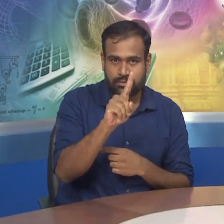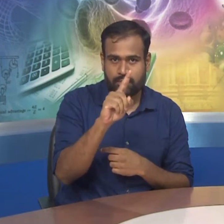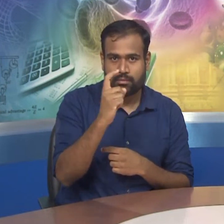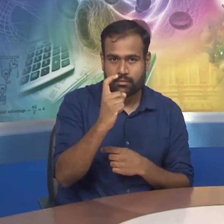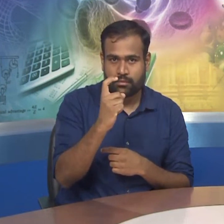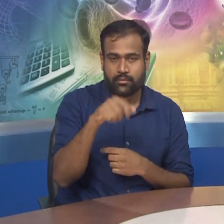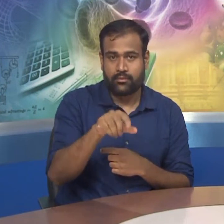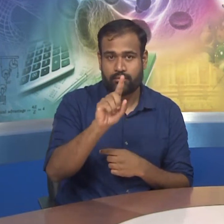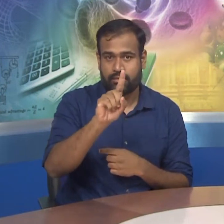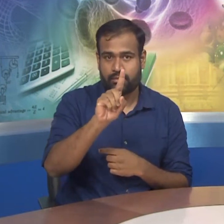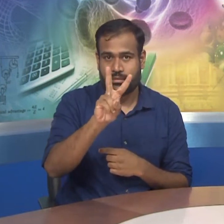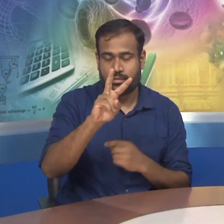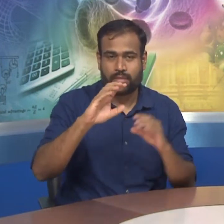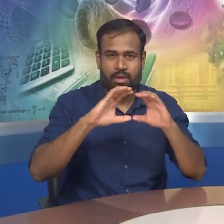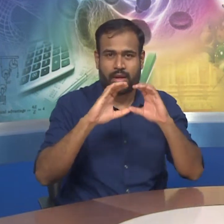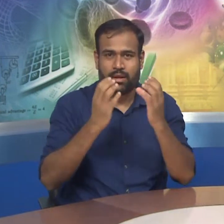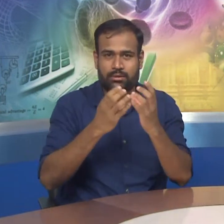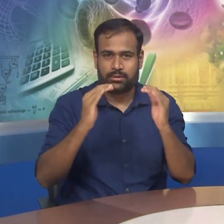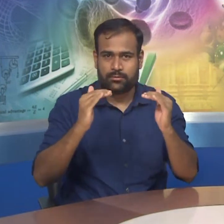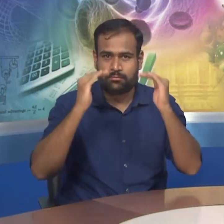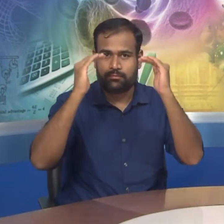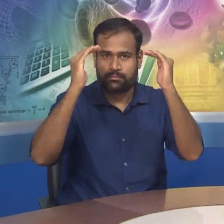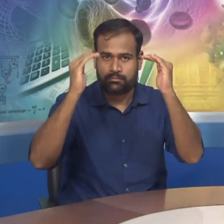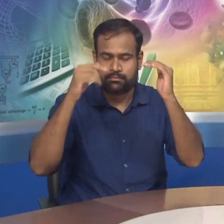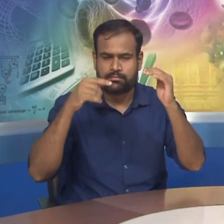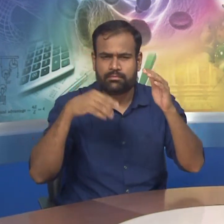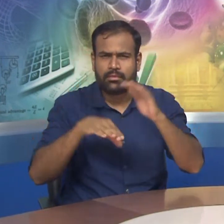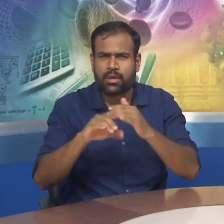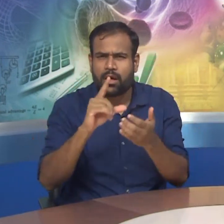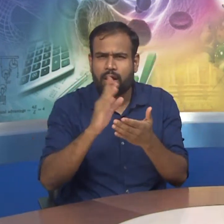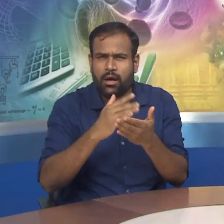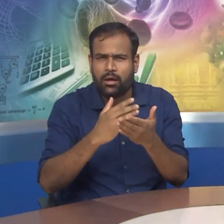Code 317, Senior Secondary Level,